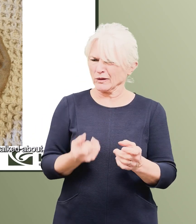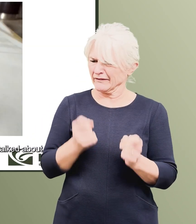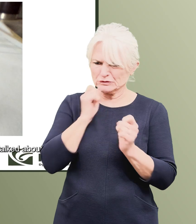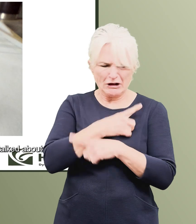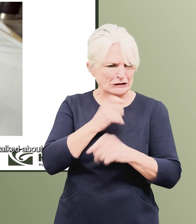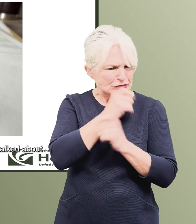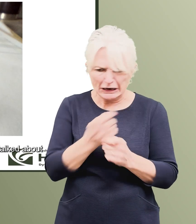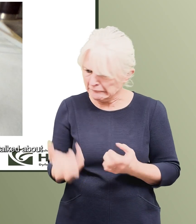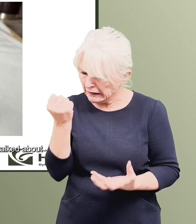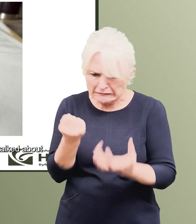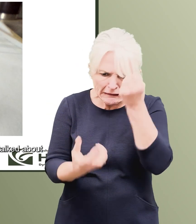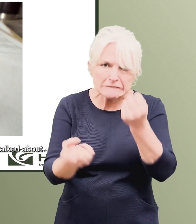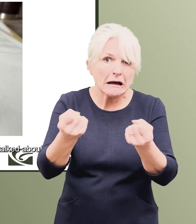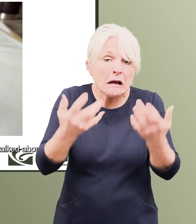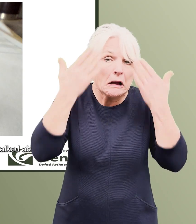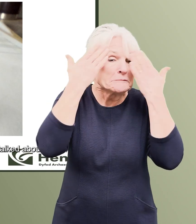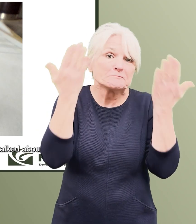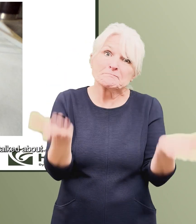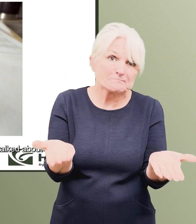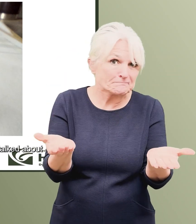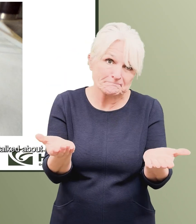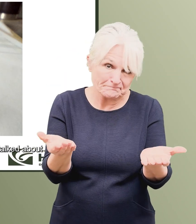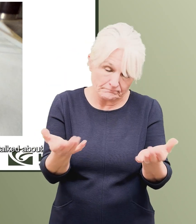on the A40, it would be fair to say.